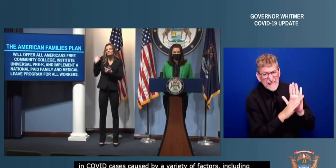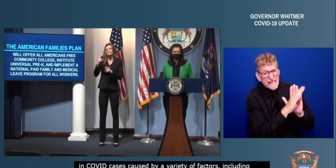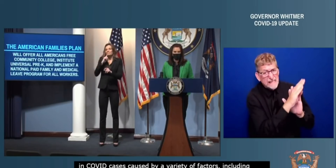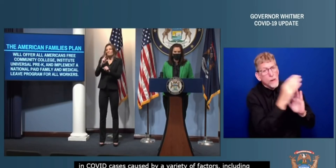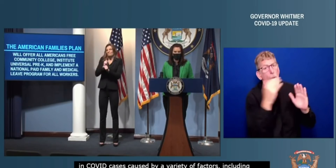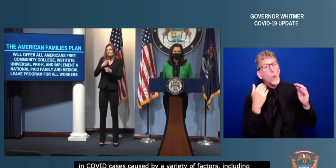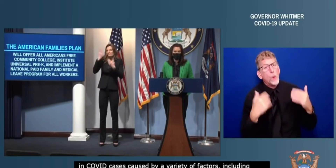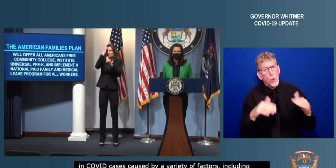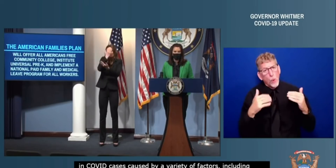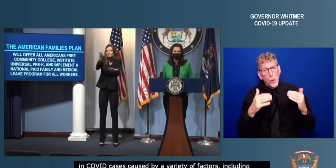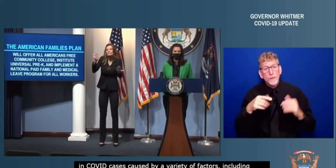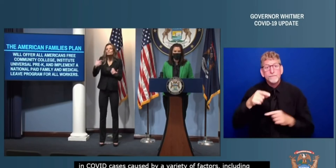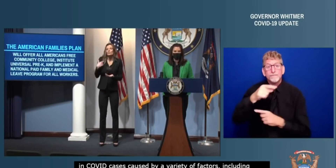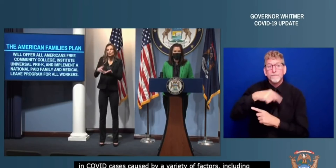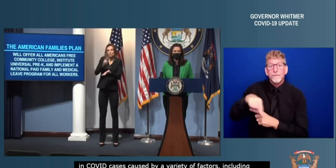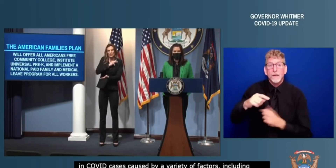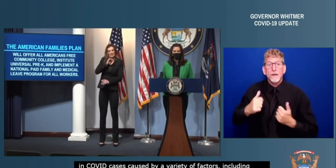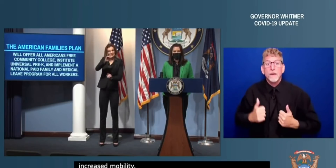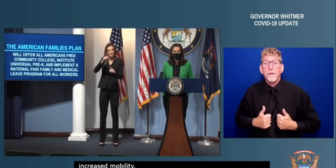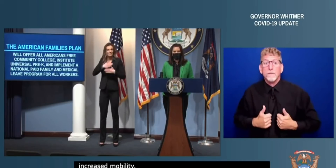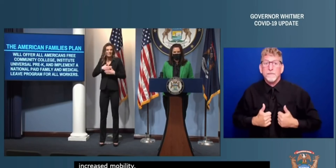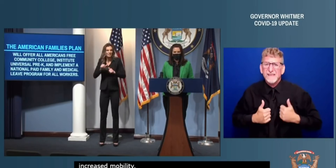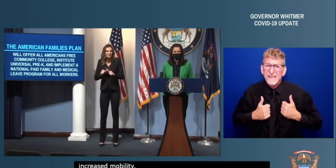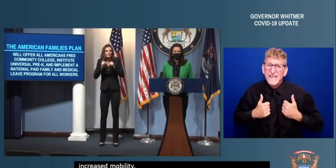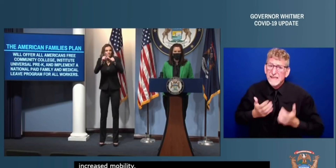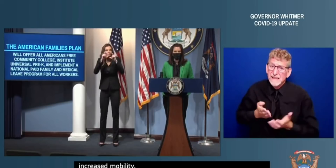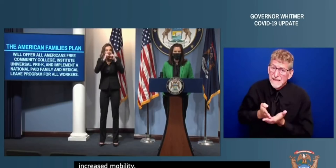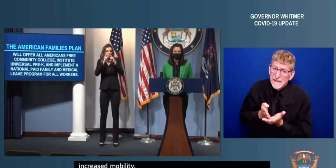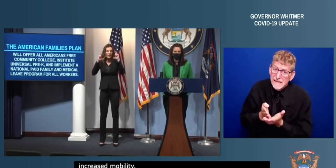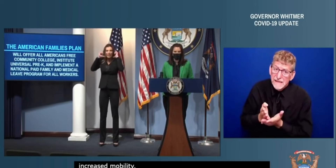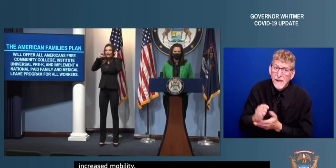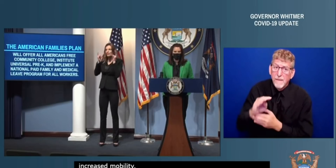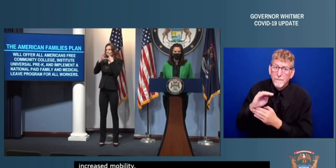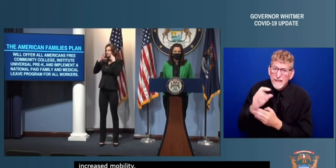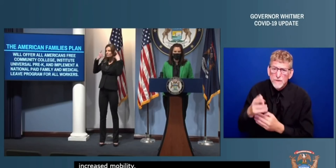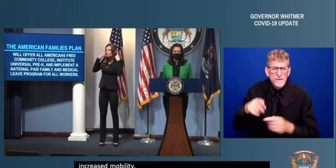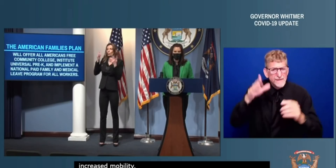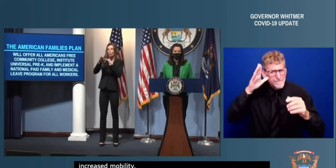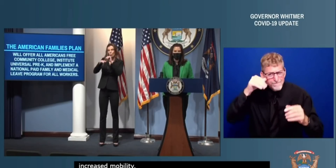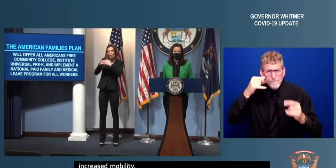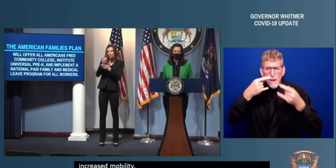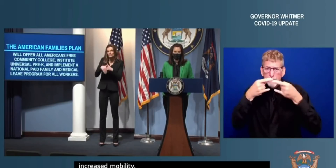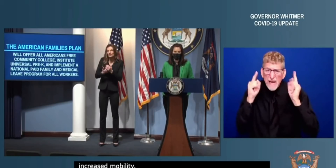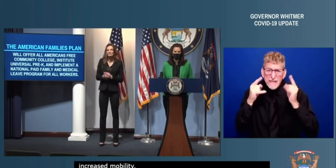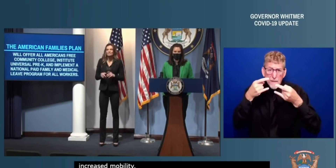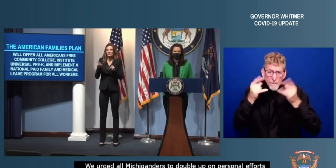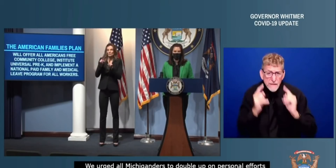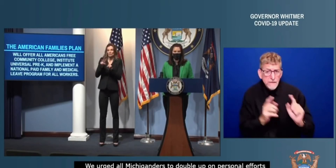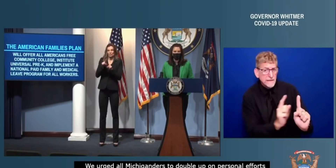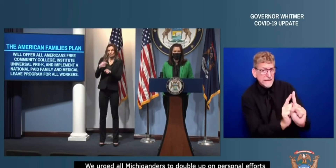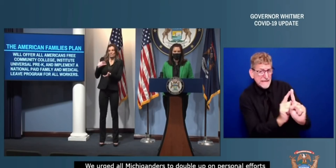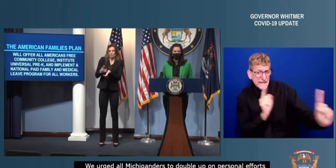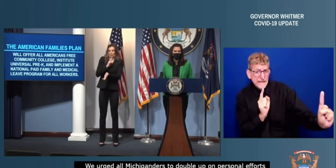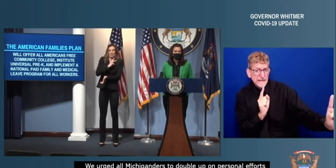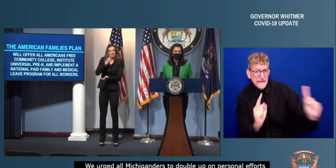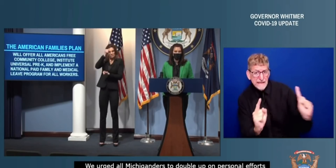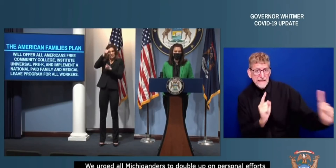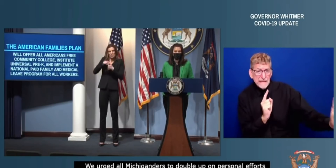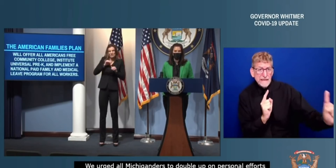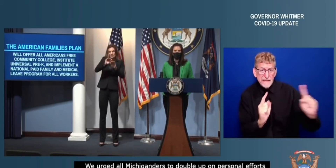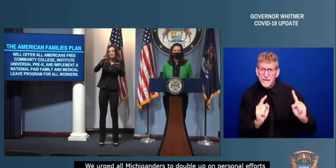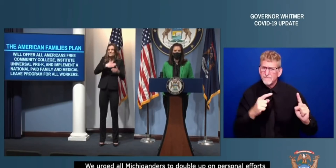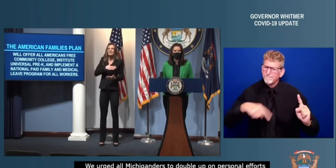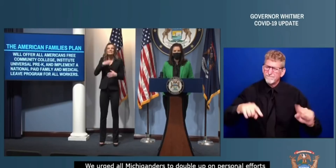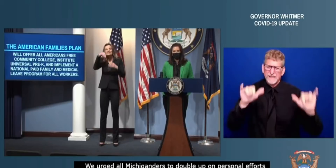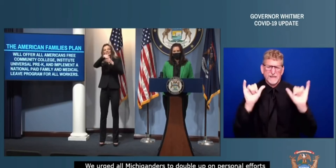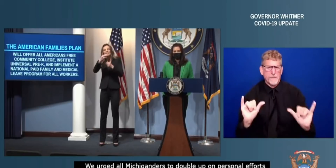their personal efforts to mask up, socially distance, and wash their hands. I also asked people to avoid dining indoors